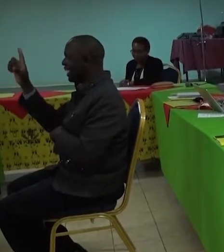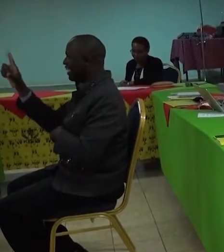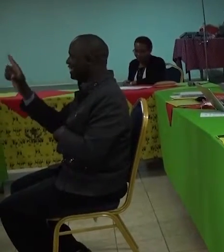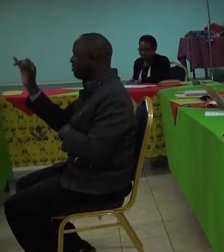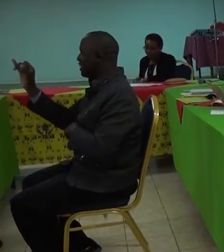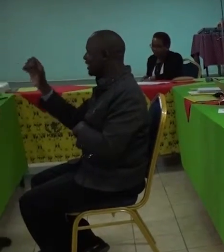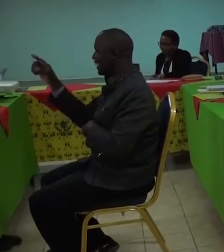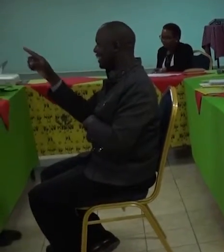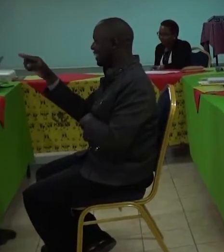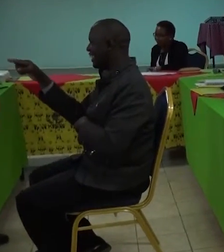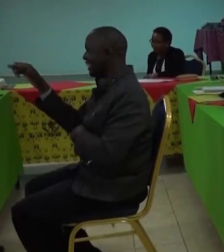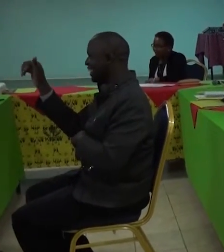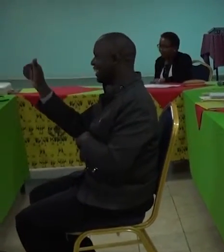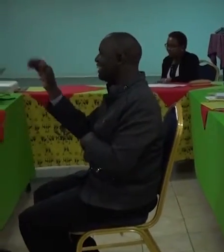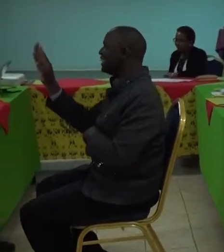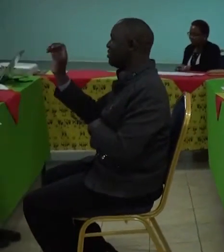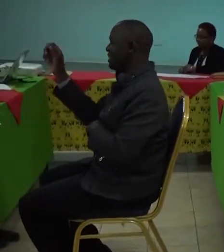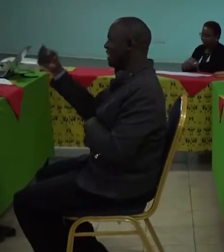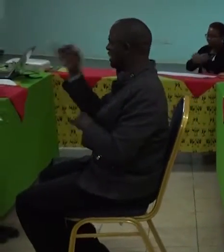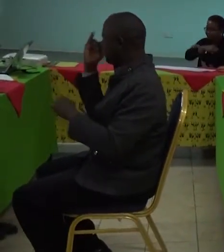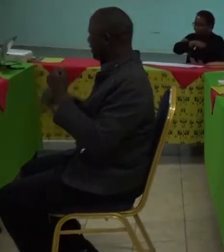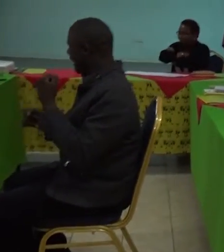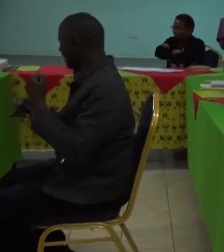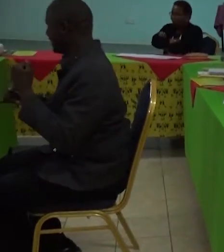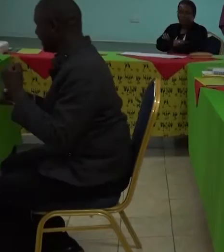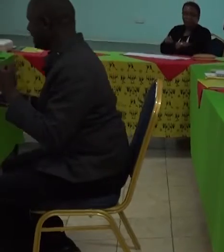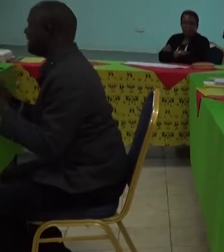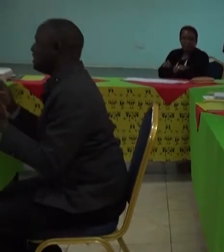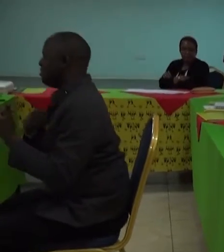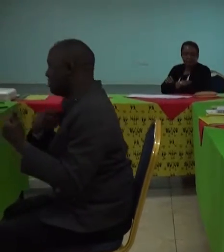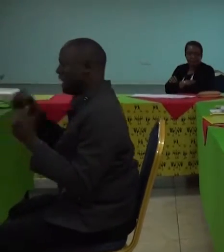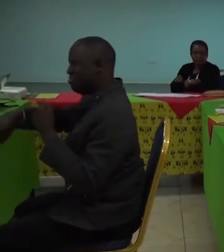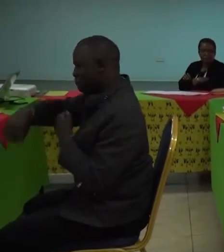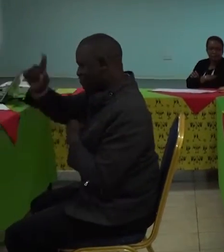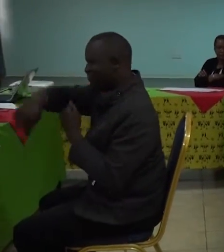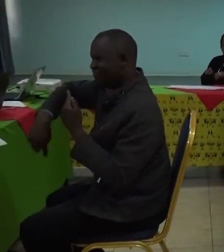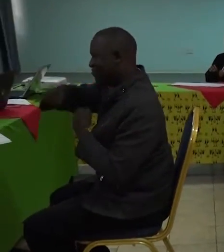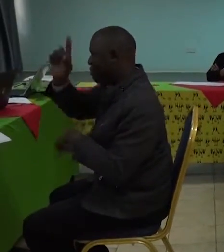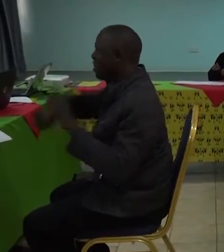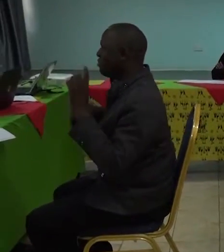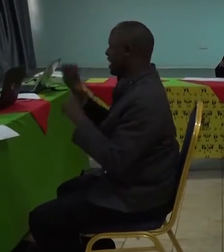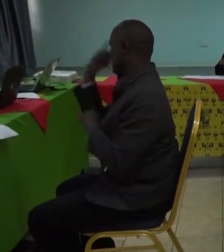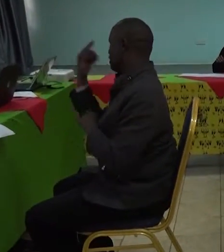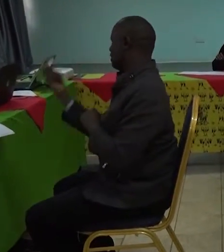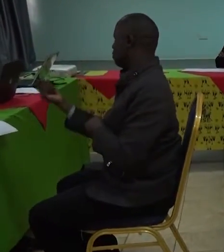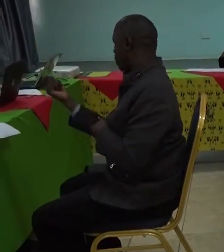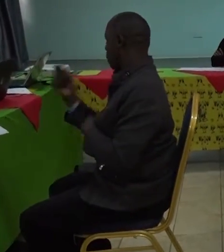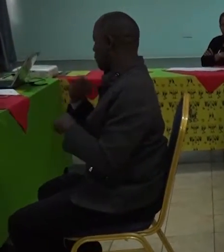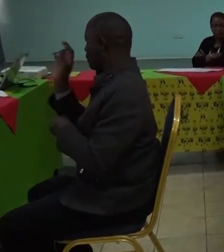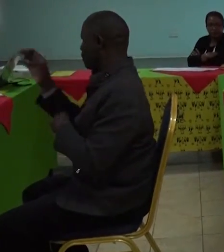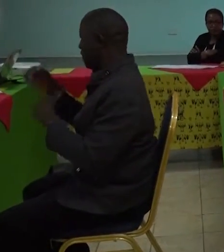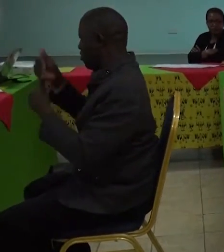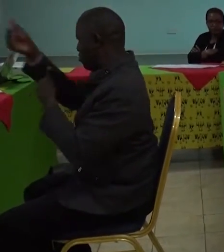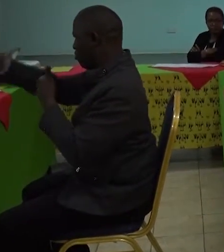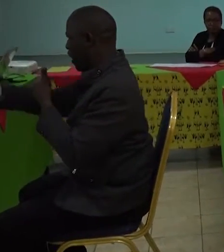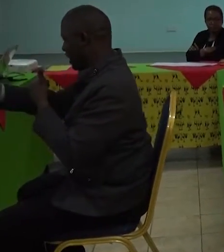Elizabeth, our consultant. I think I kept going out, but I was able to understand. I was looking forward to